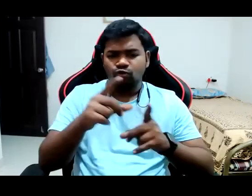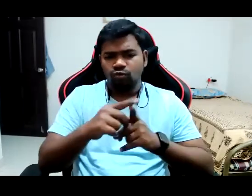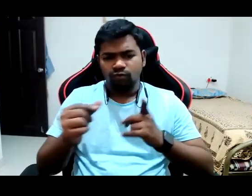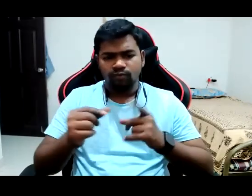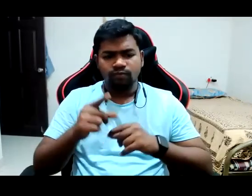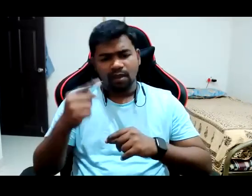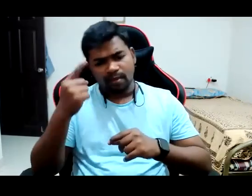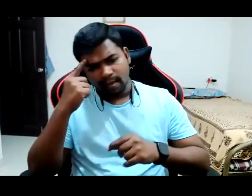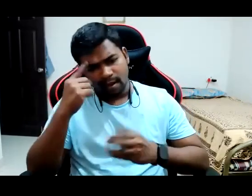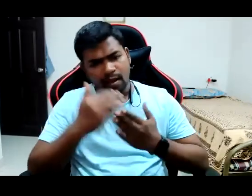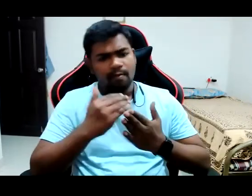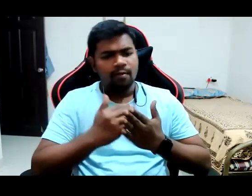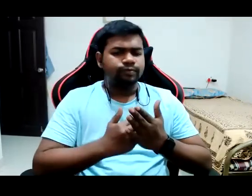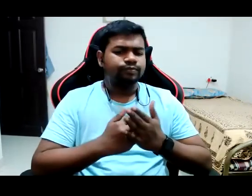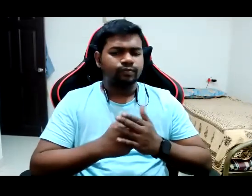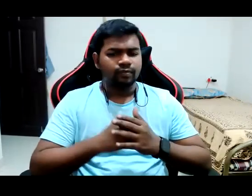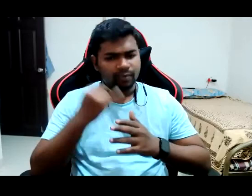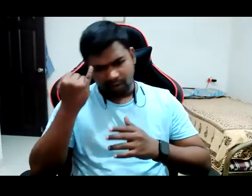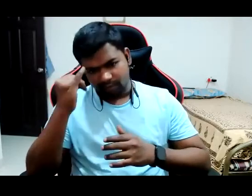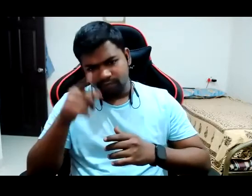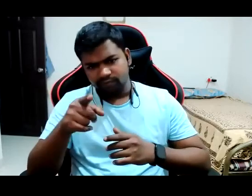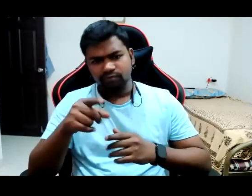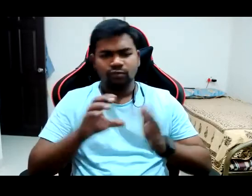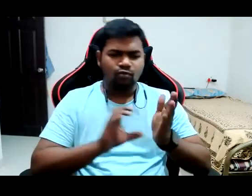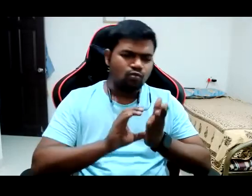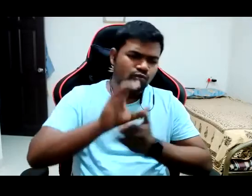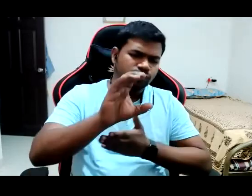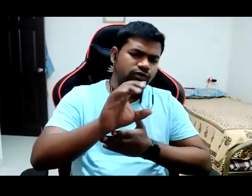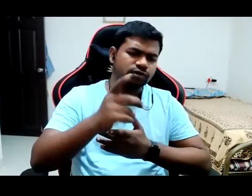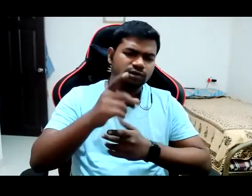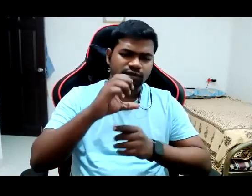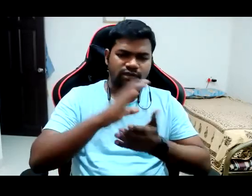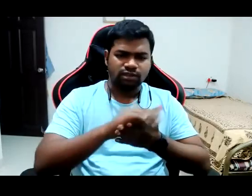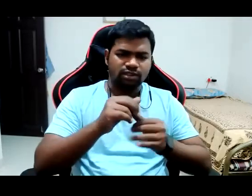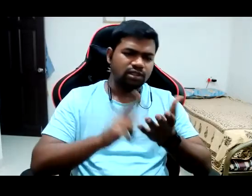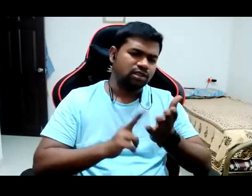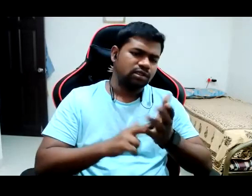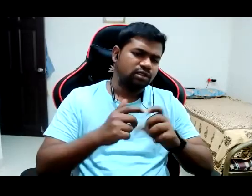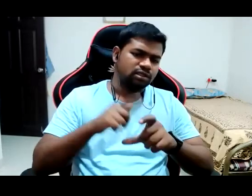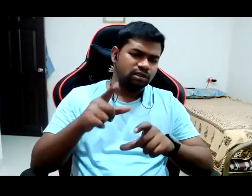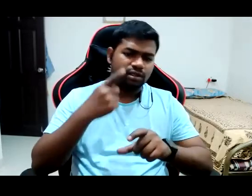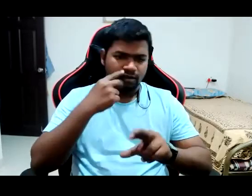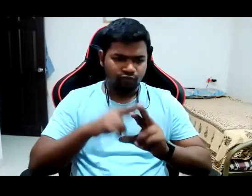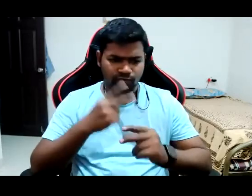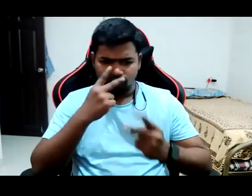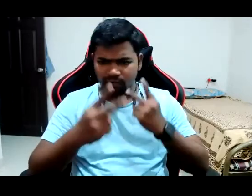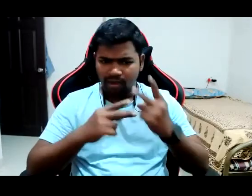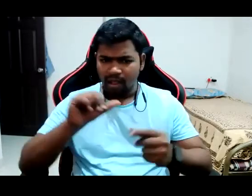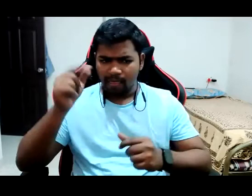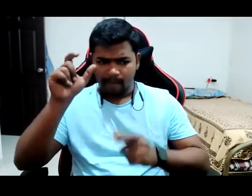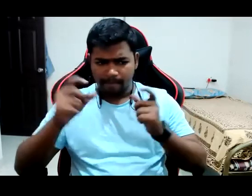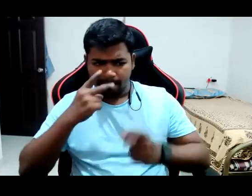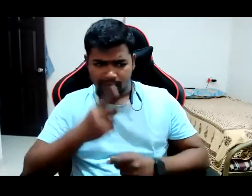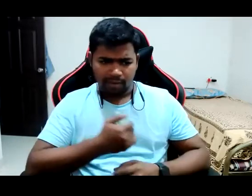Think about it and come up with like an idea statement and post it on the ideas channel, and see if you can get other people to get excited about